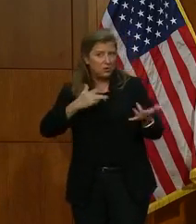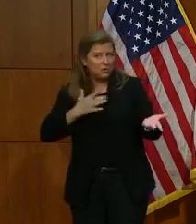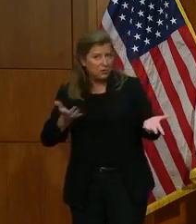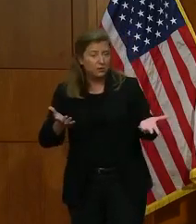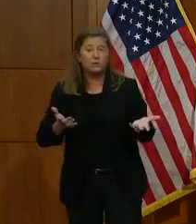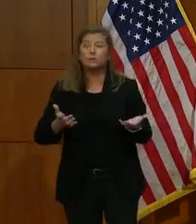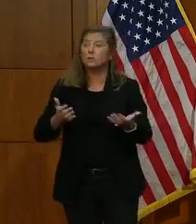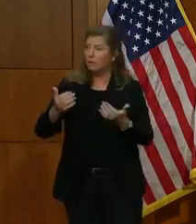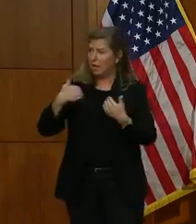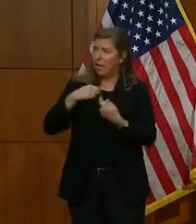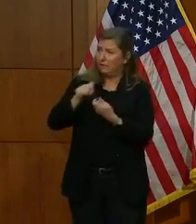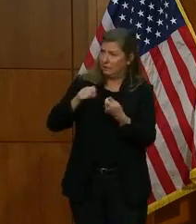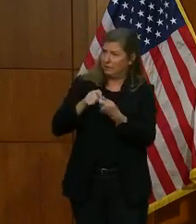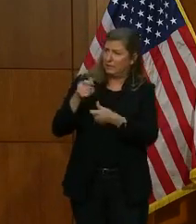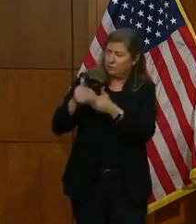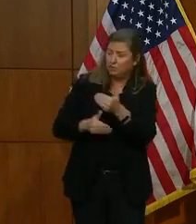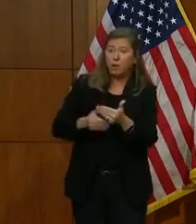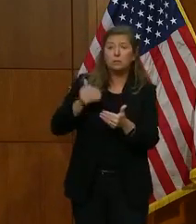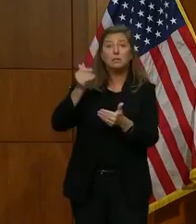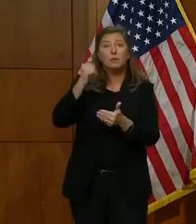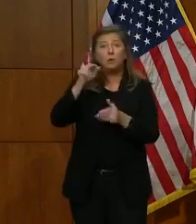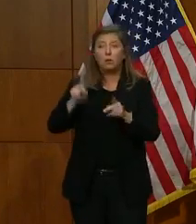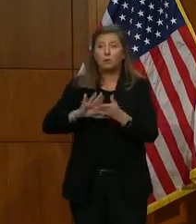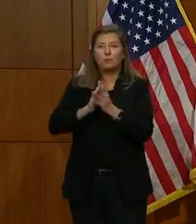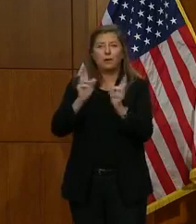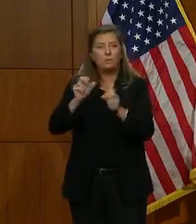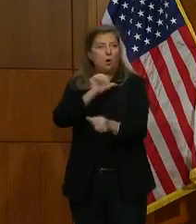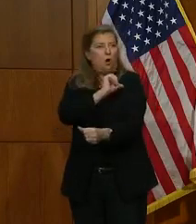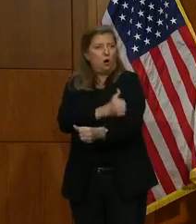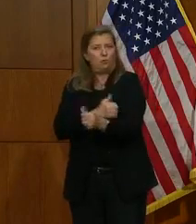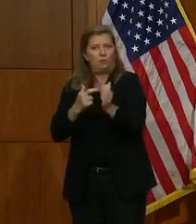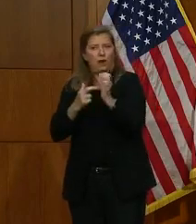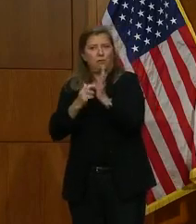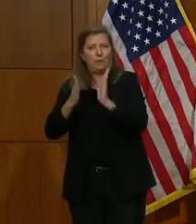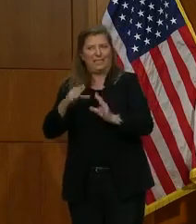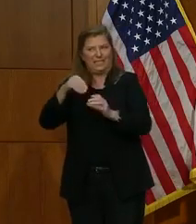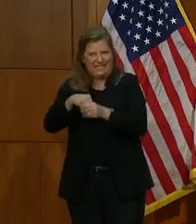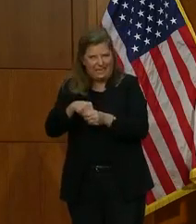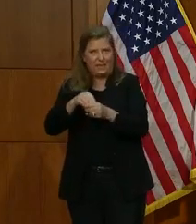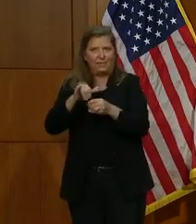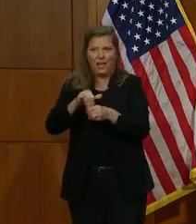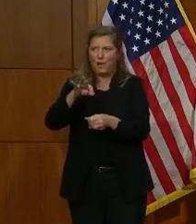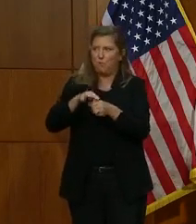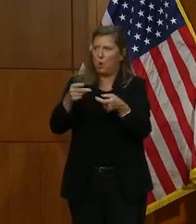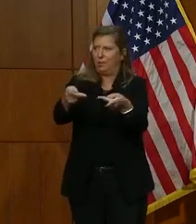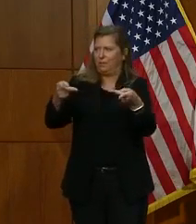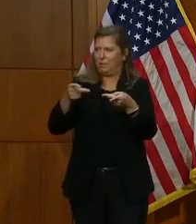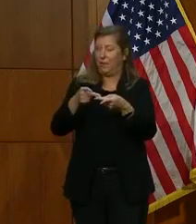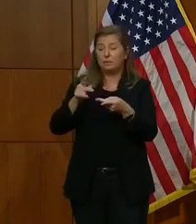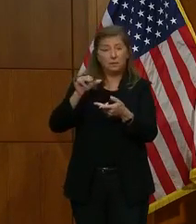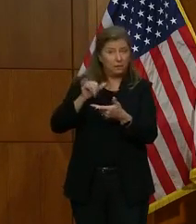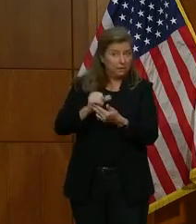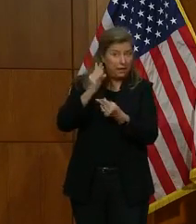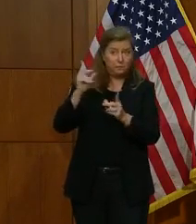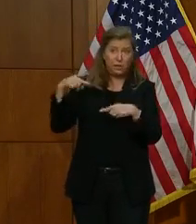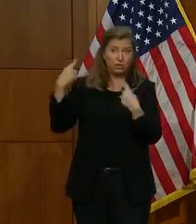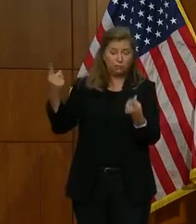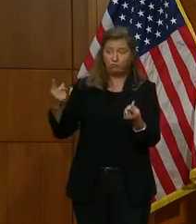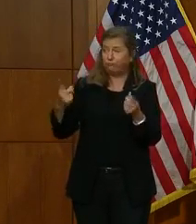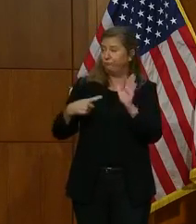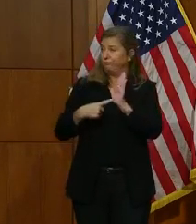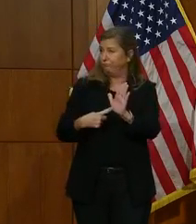specific process for individuals to be authorized representatives in the polling place, and that information has been available